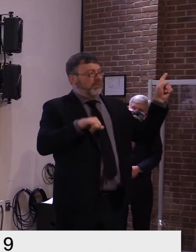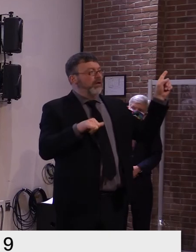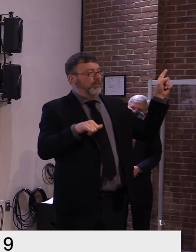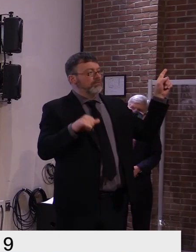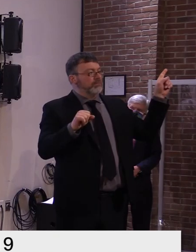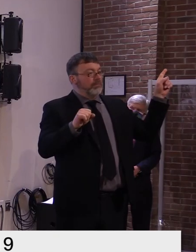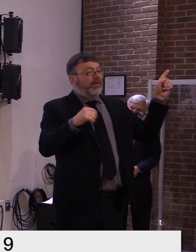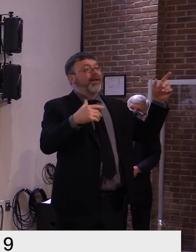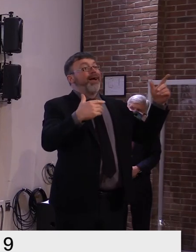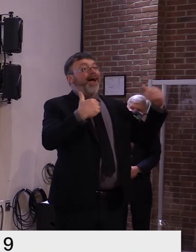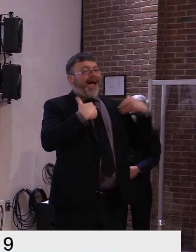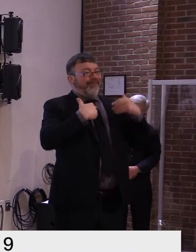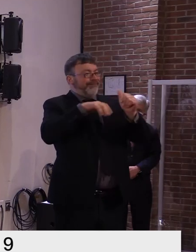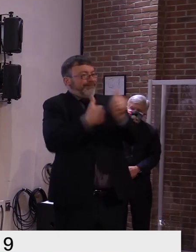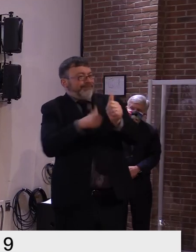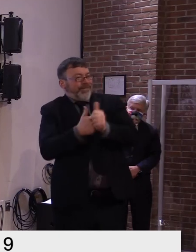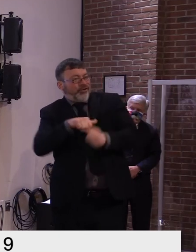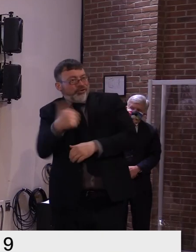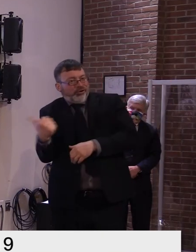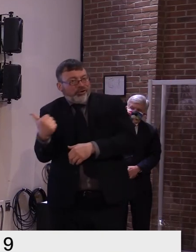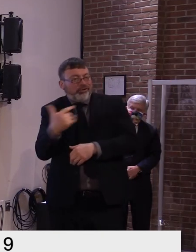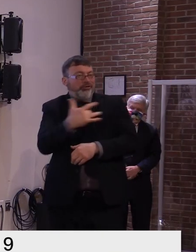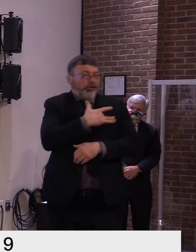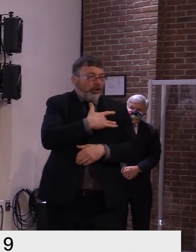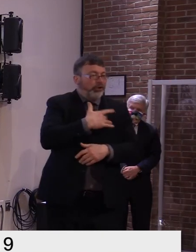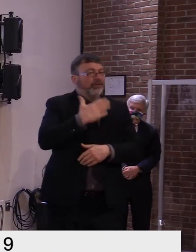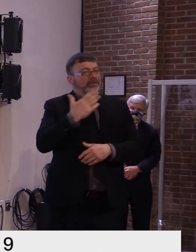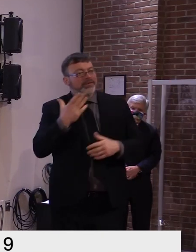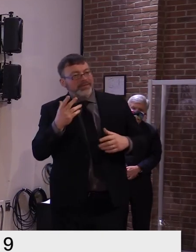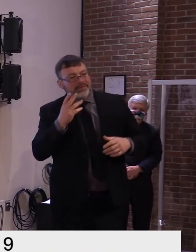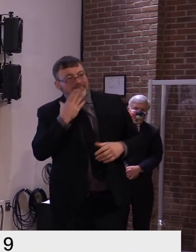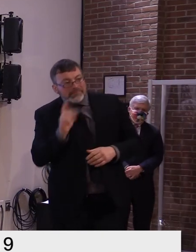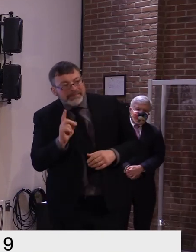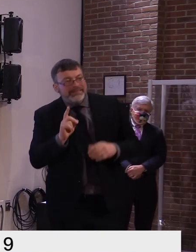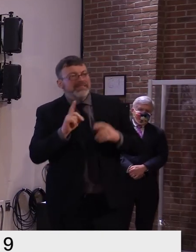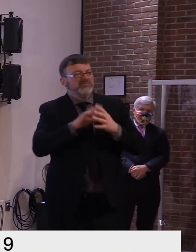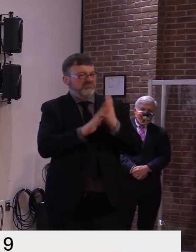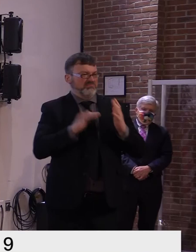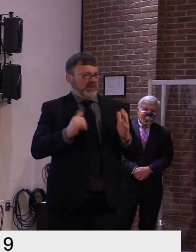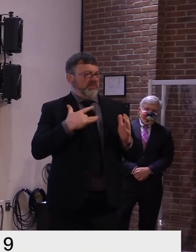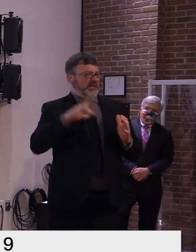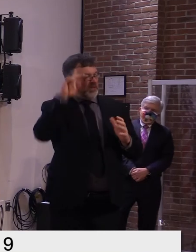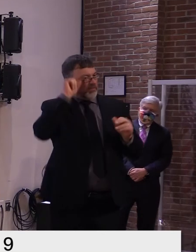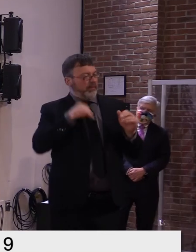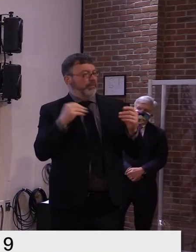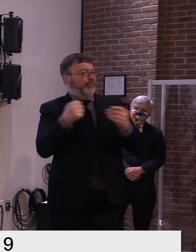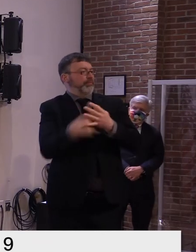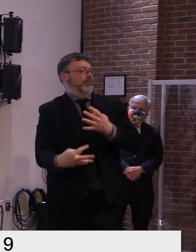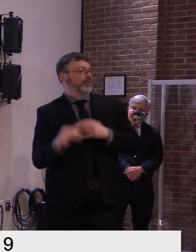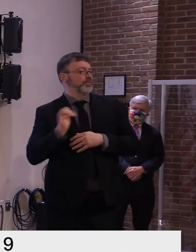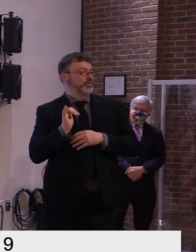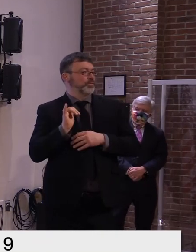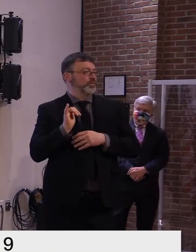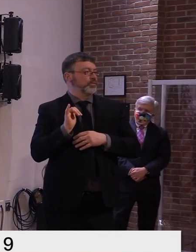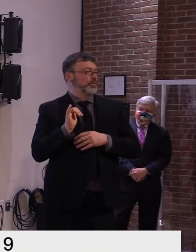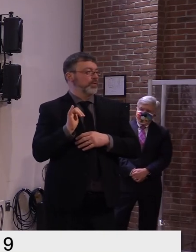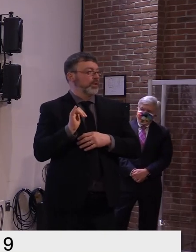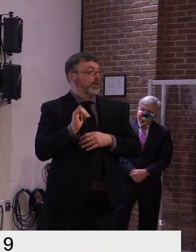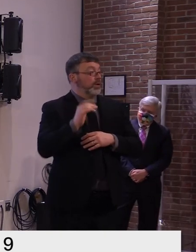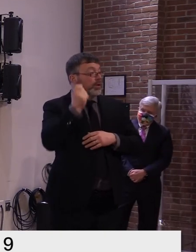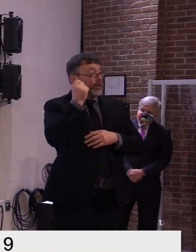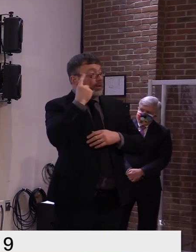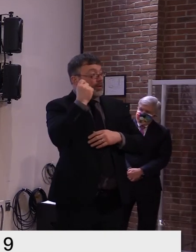they weren't on the list. Well, wouldn't you know it, on December 23rd, they got added to the list. So that's now on the list as